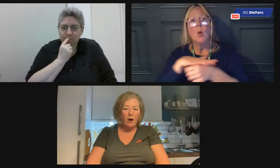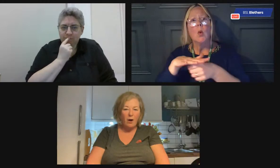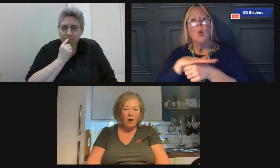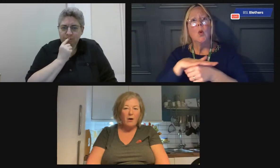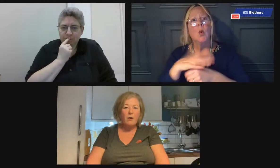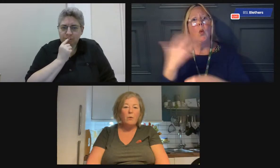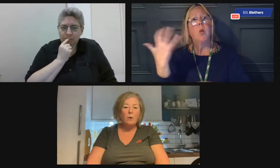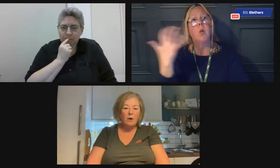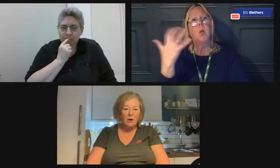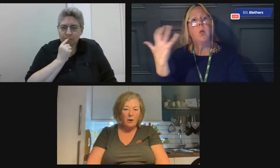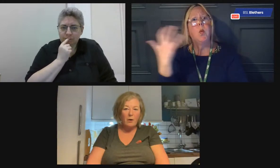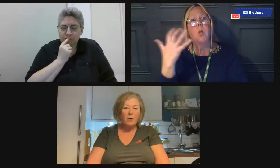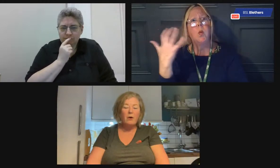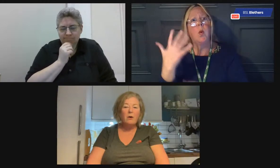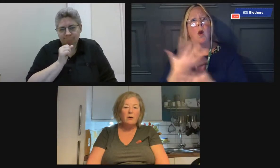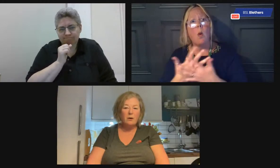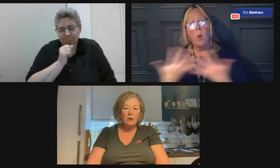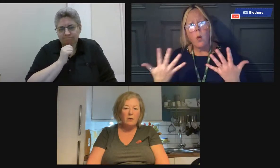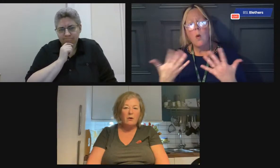Hospices